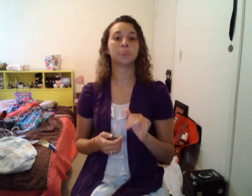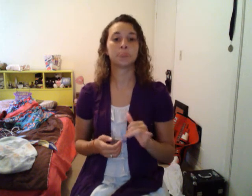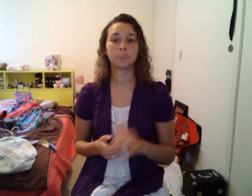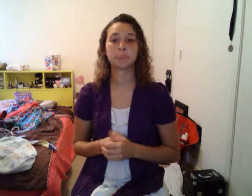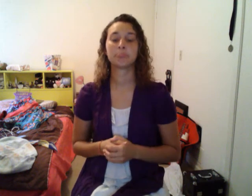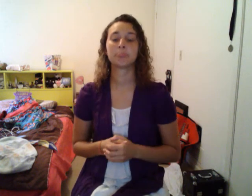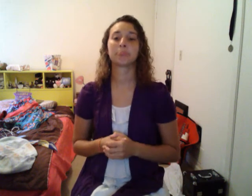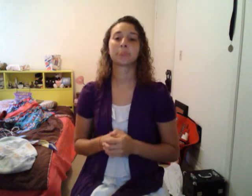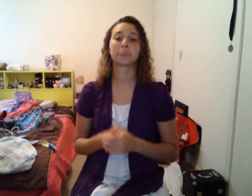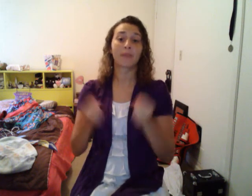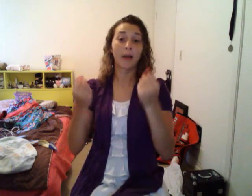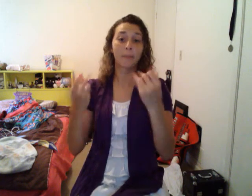How many wouldn't?